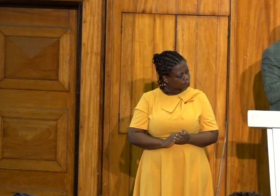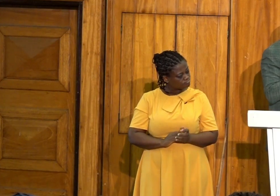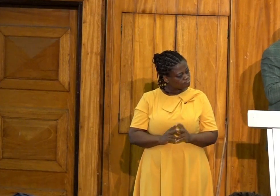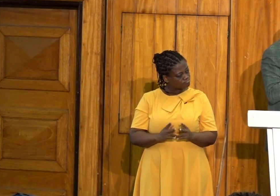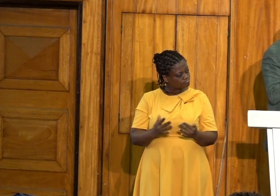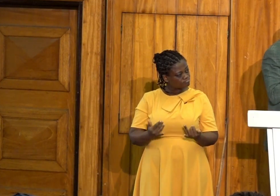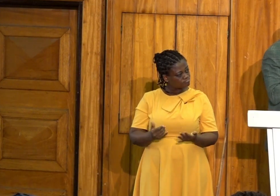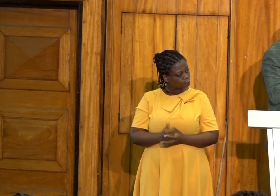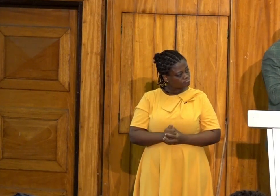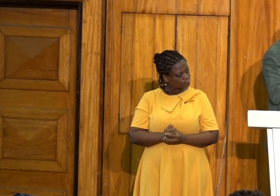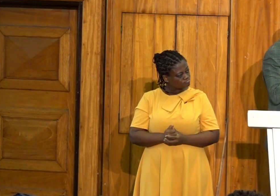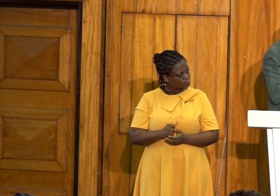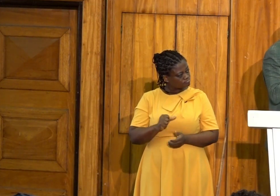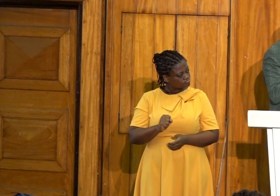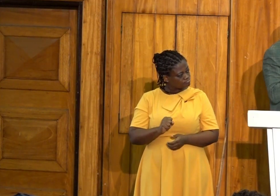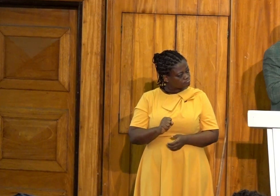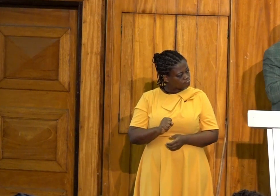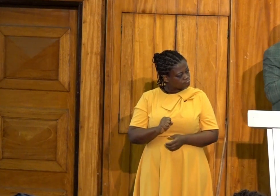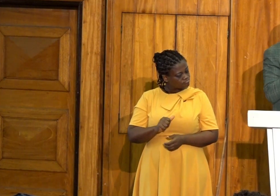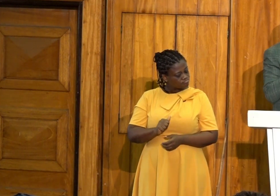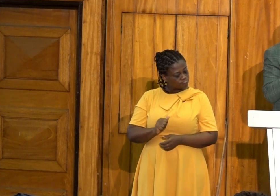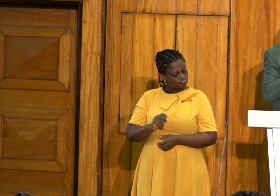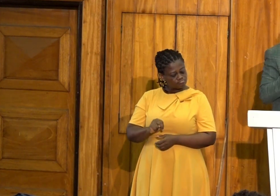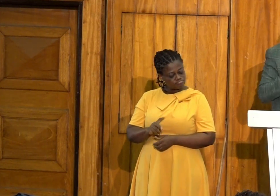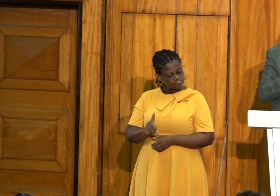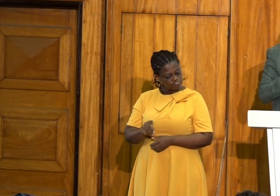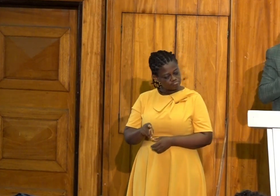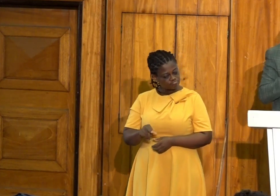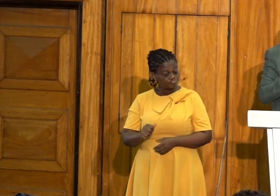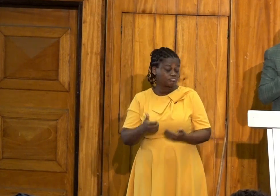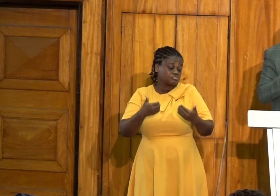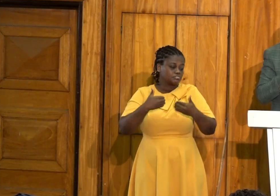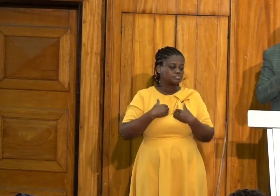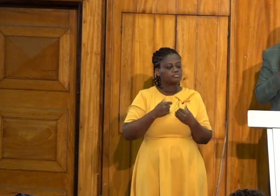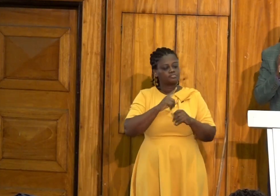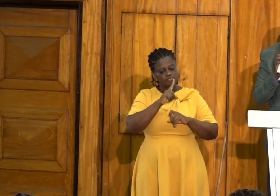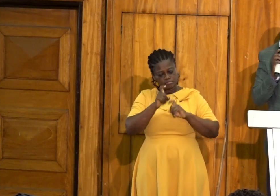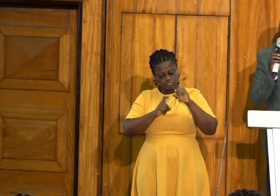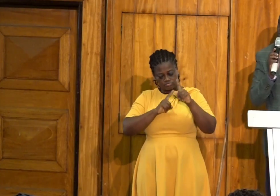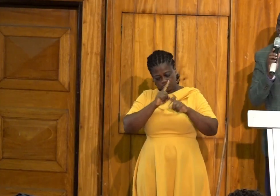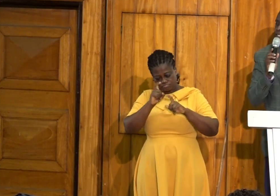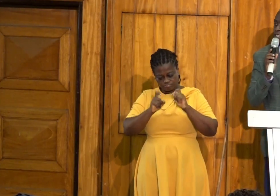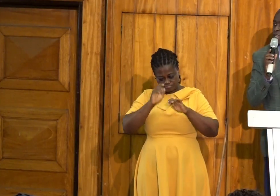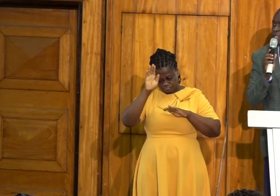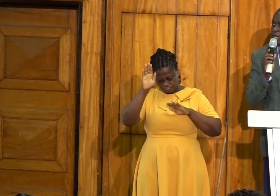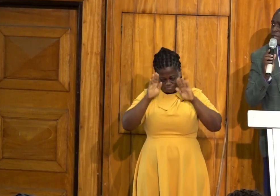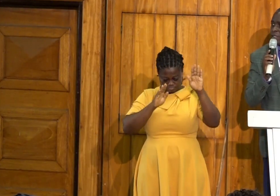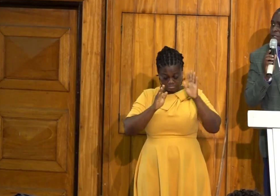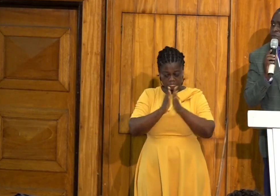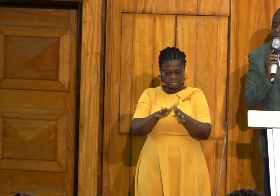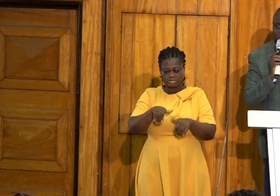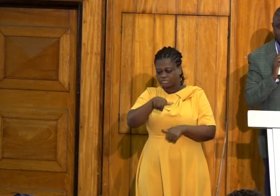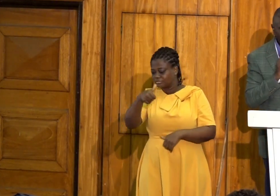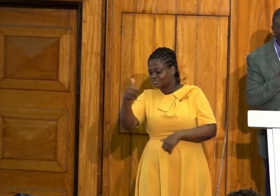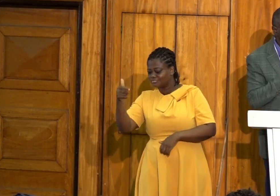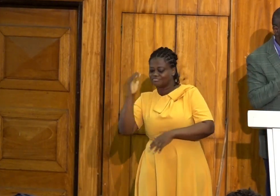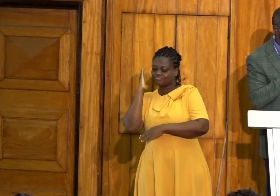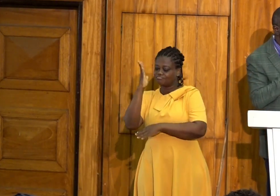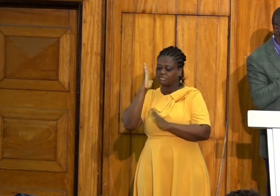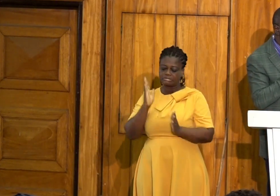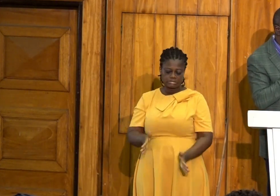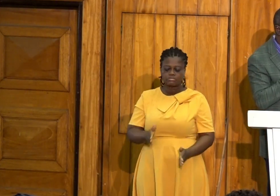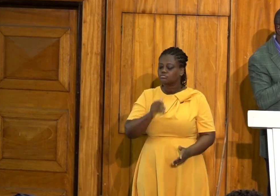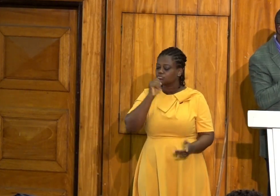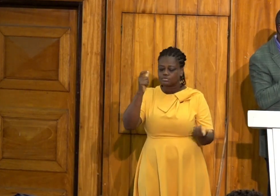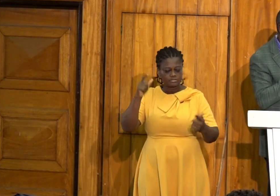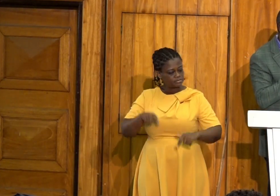and we have the privilege now to ask her more questions, since I have not seen any other presenter that is